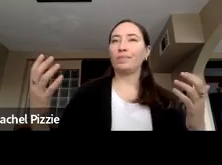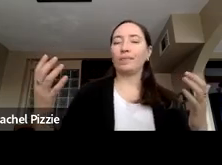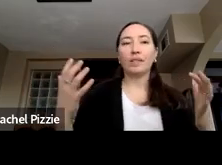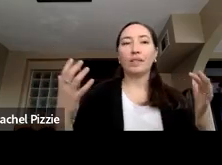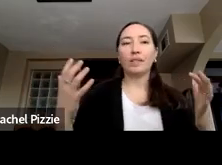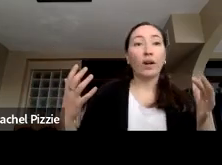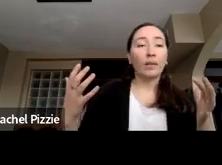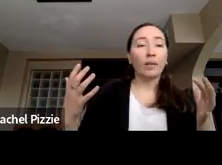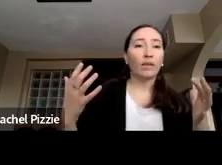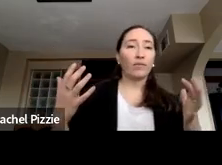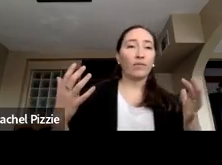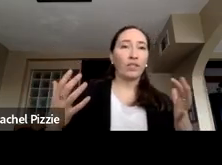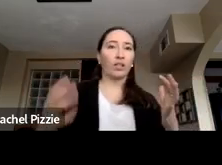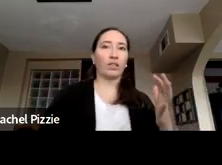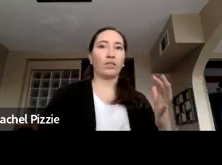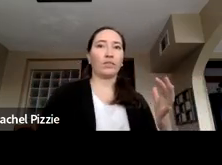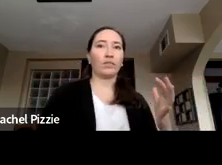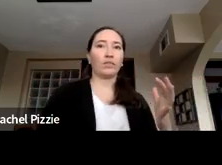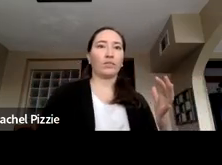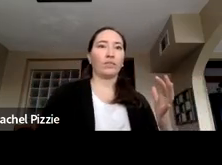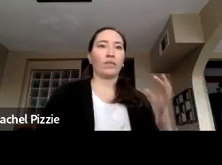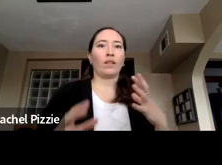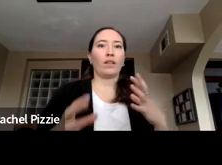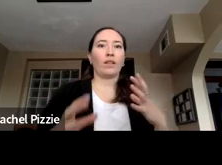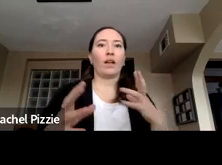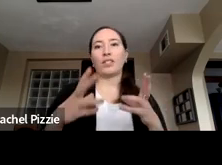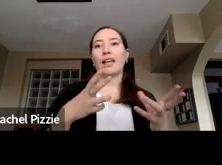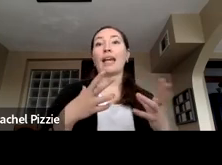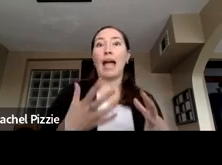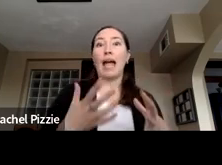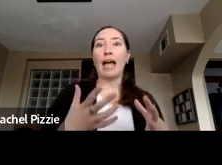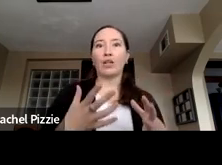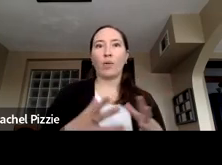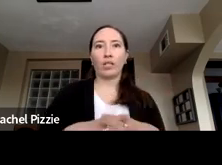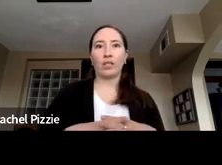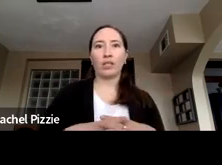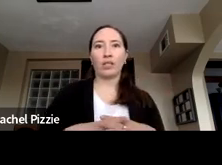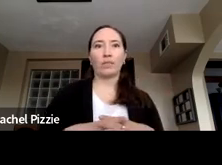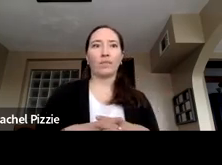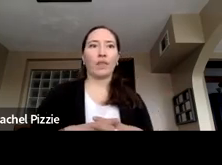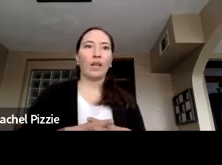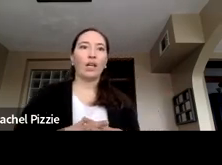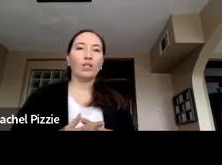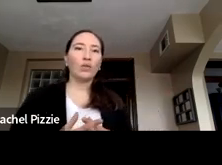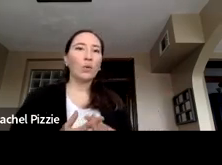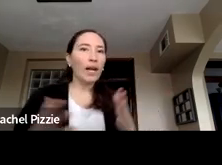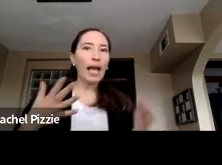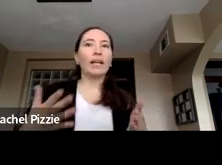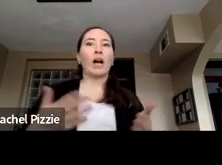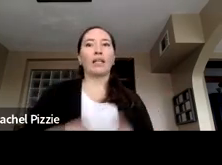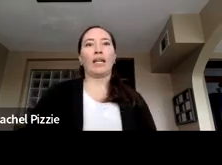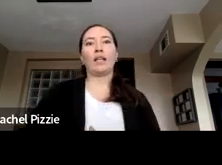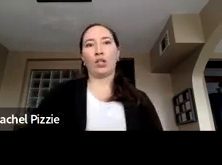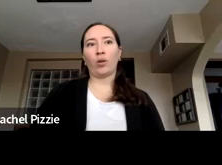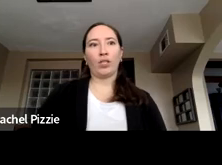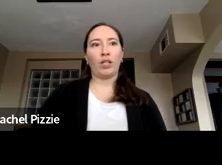So some more important features. Understanding how to edit your questions. So if you want to